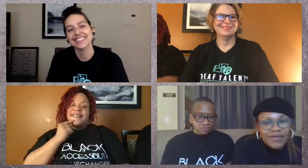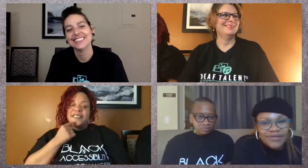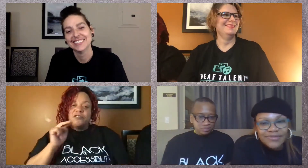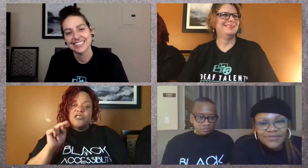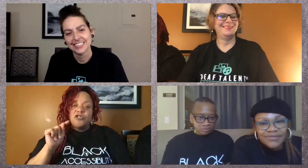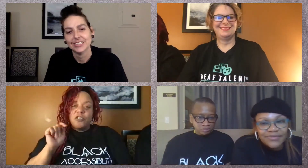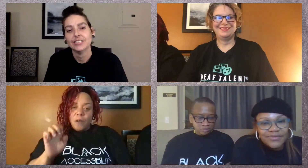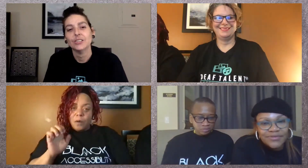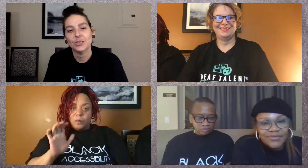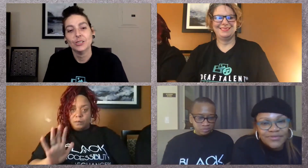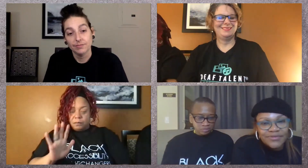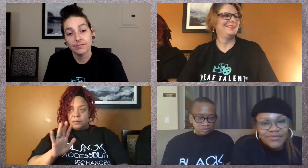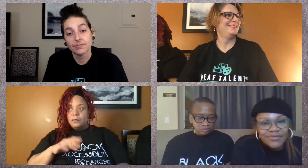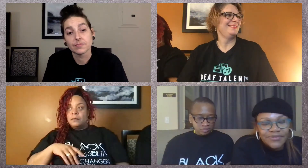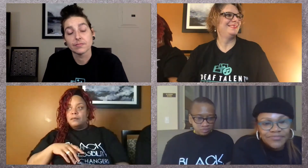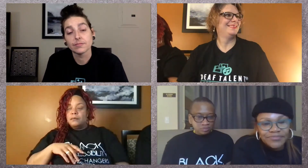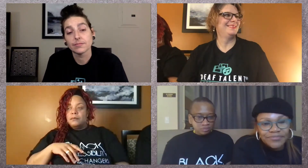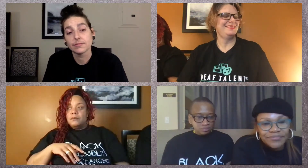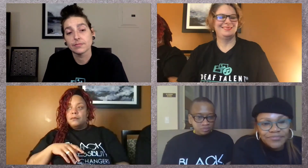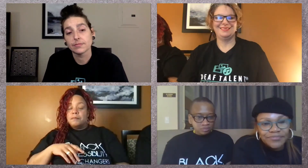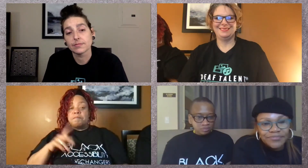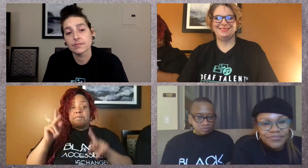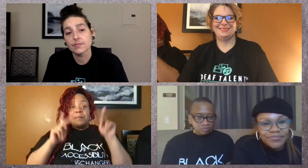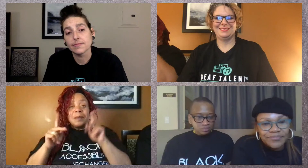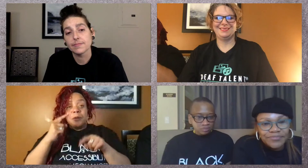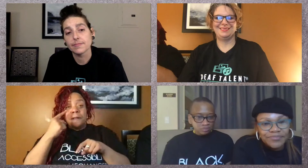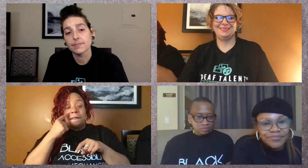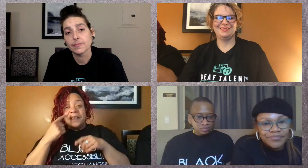But seriously,